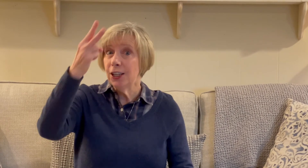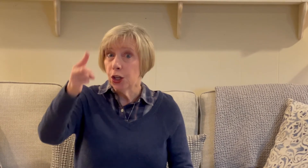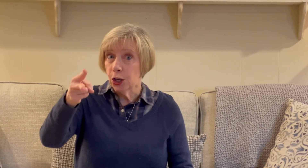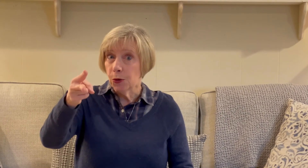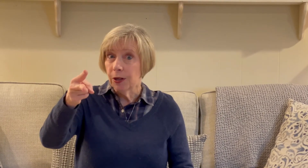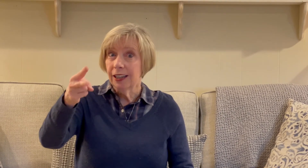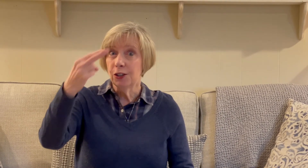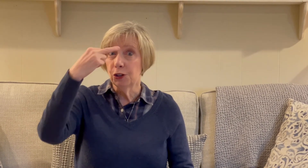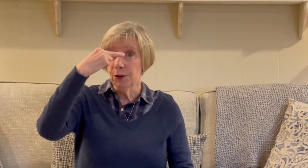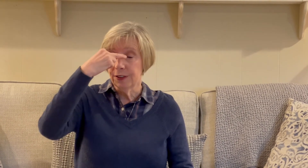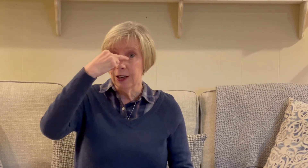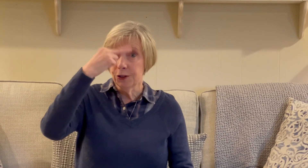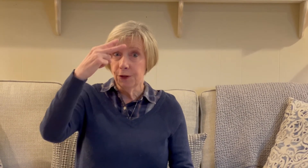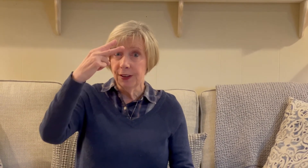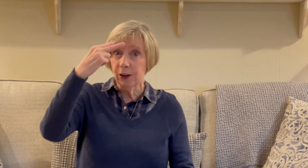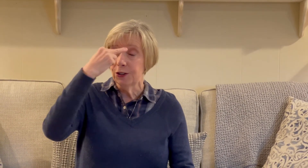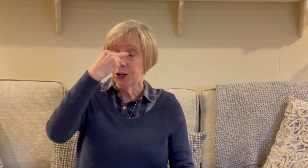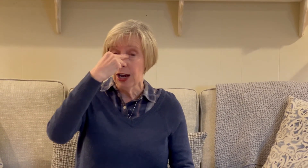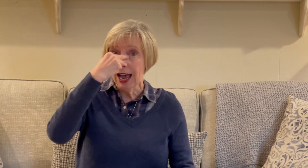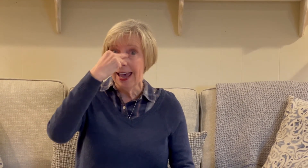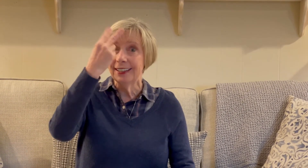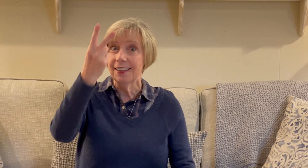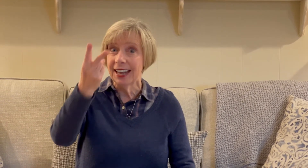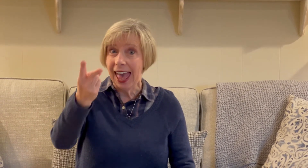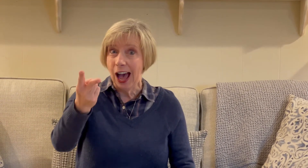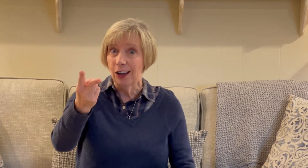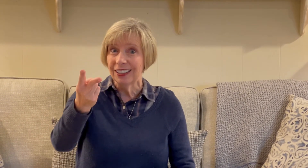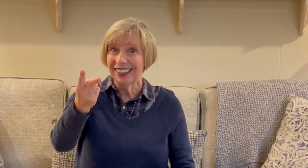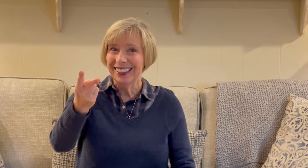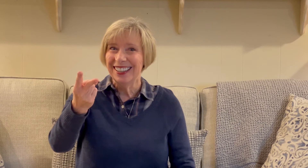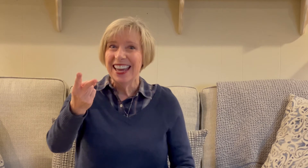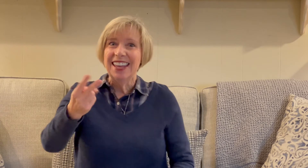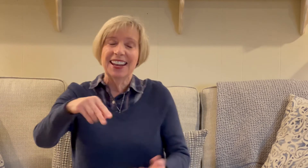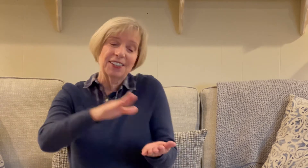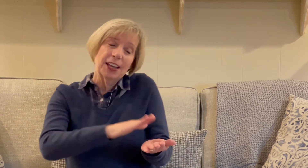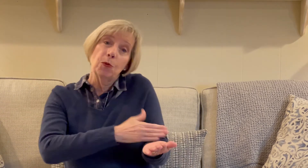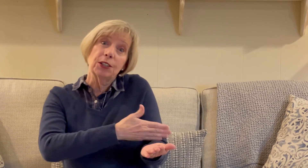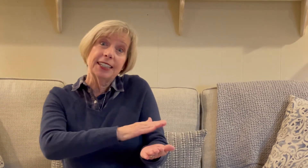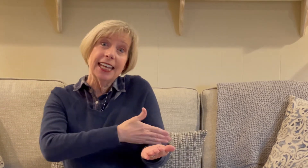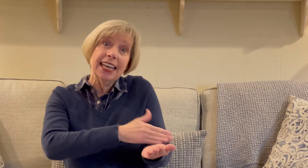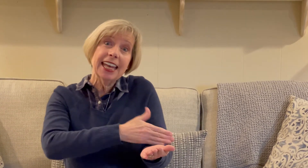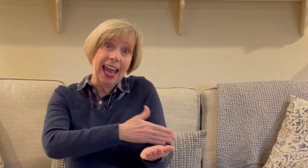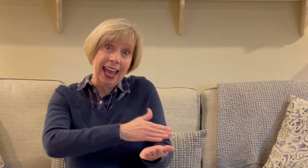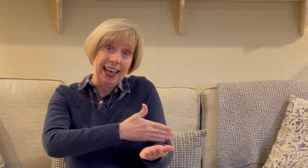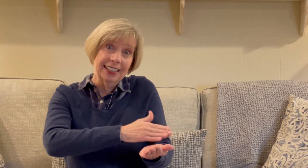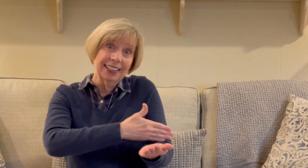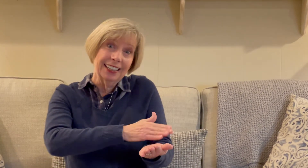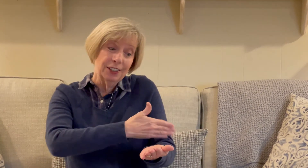you. You do your finger, two fingers to your eyes and then out. And then I'll say, we'll sing and do